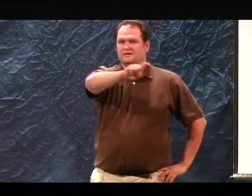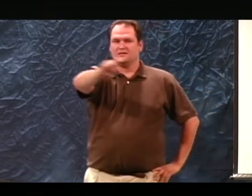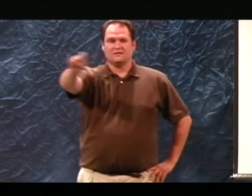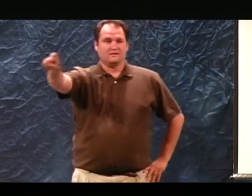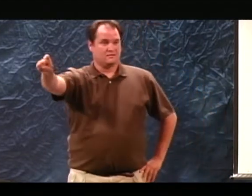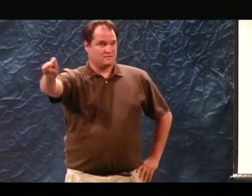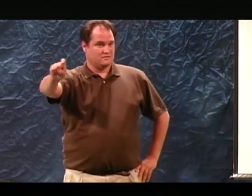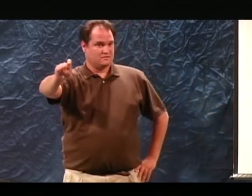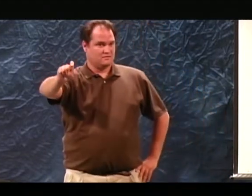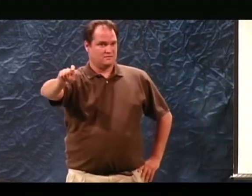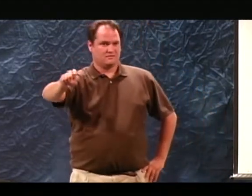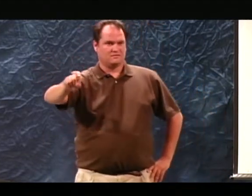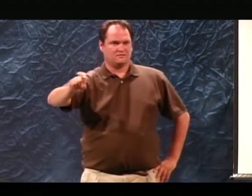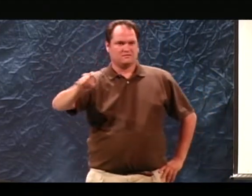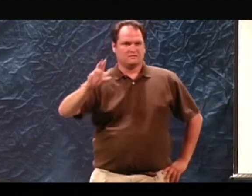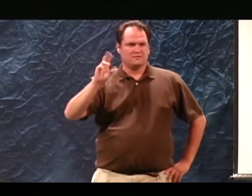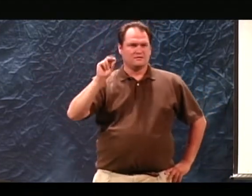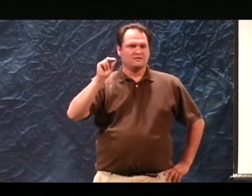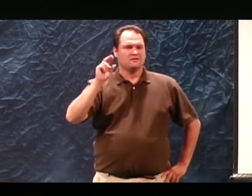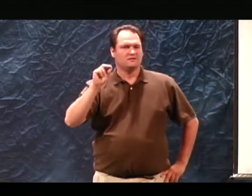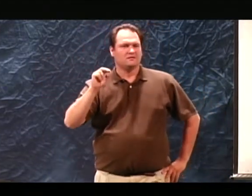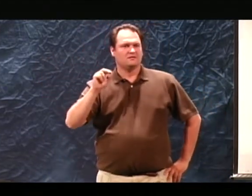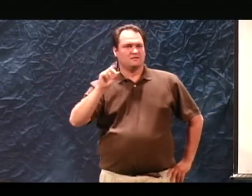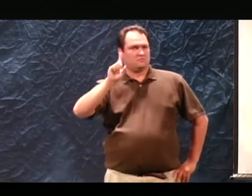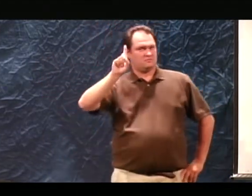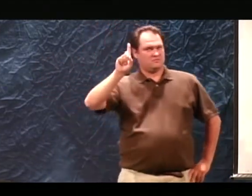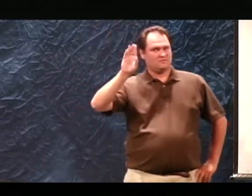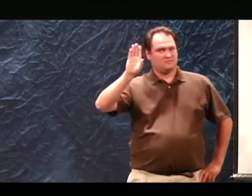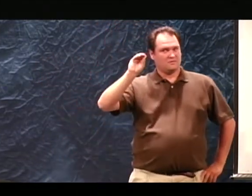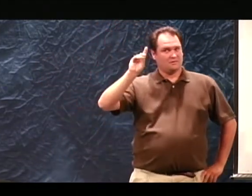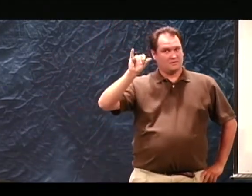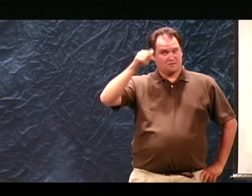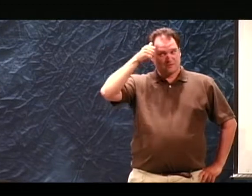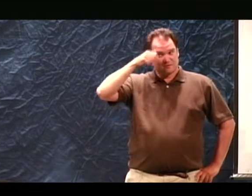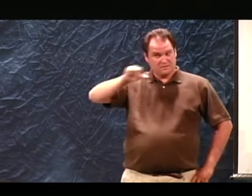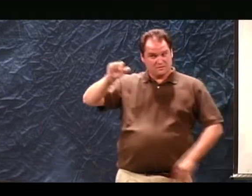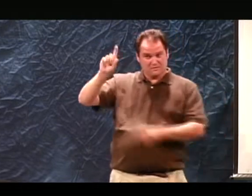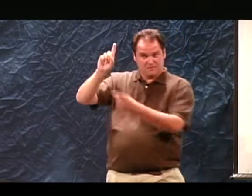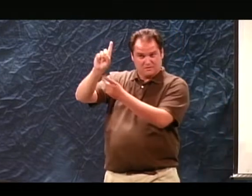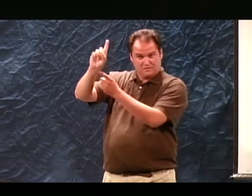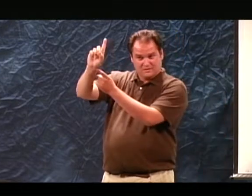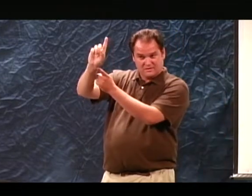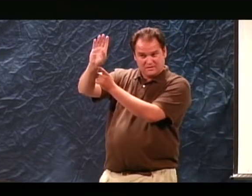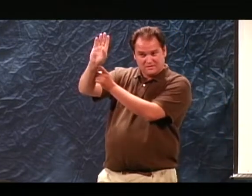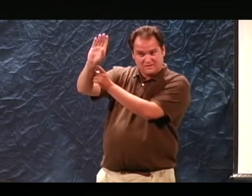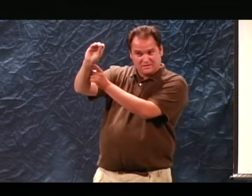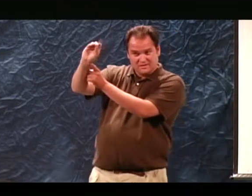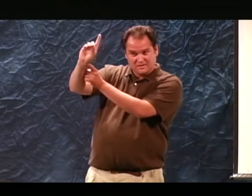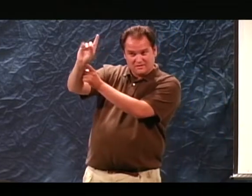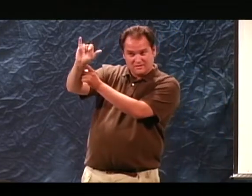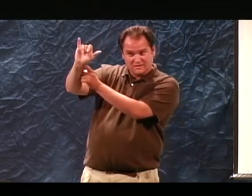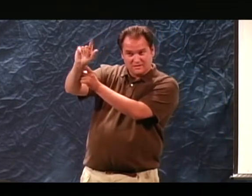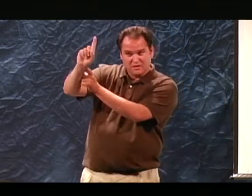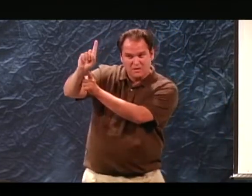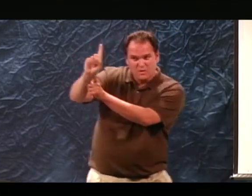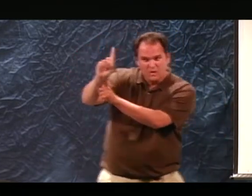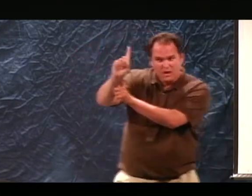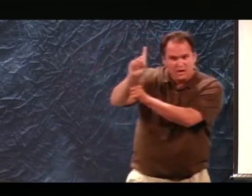let me ask you this jesus loved the preacher more than the janitor of course not there